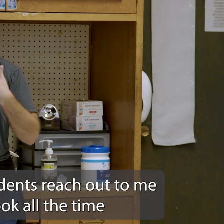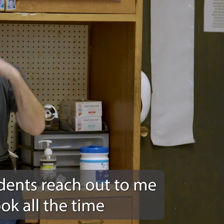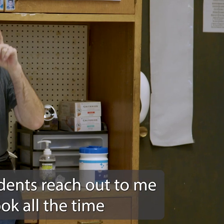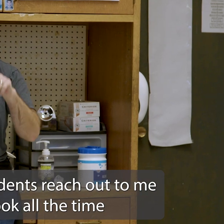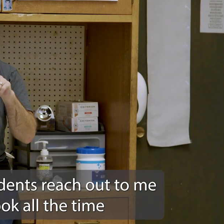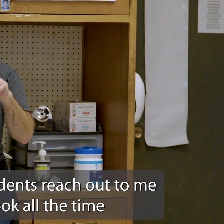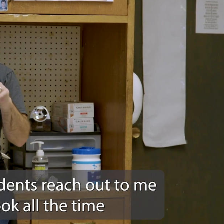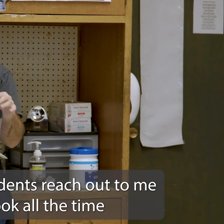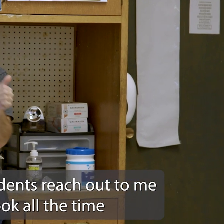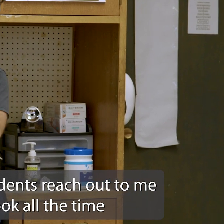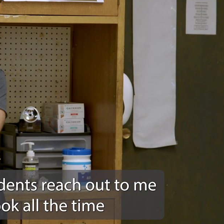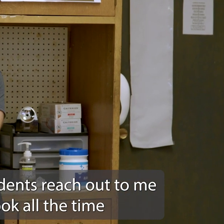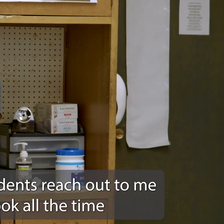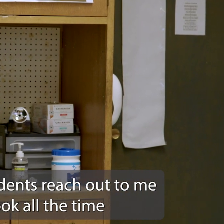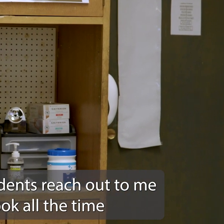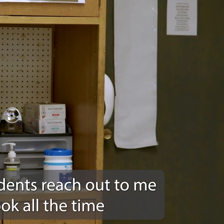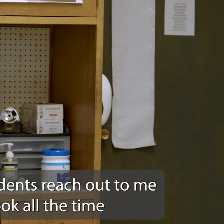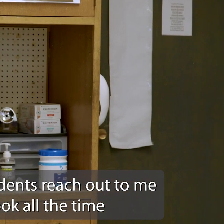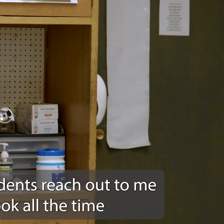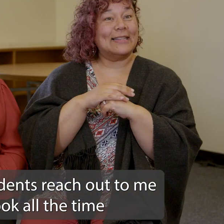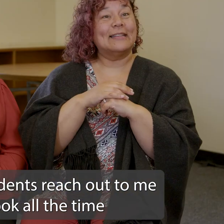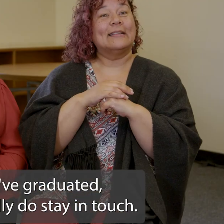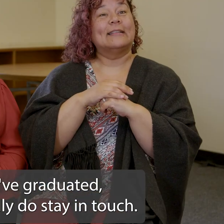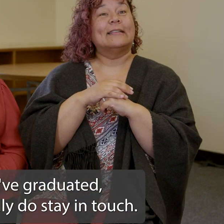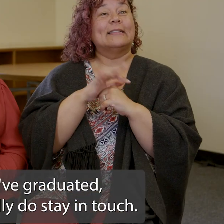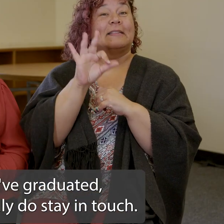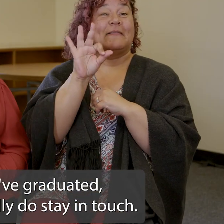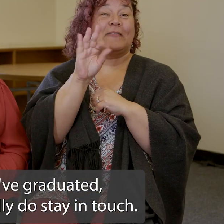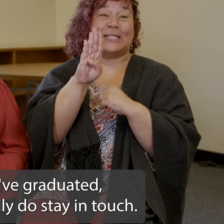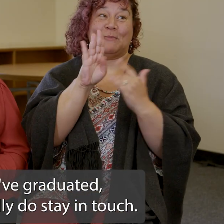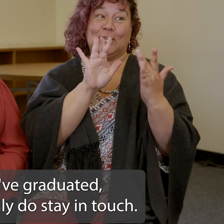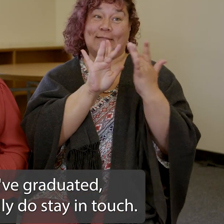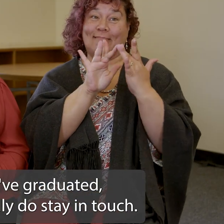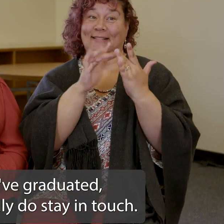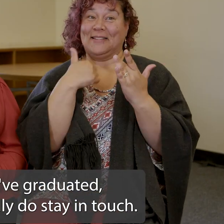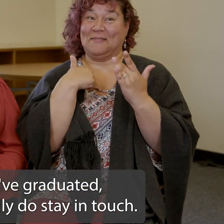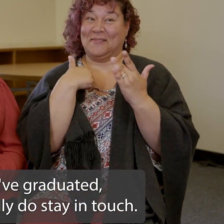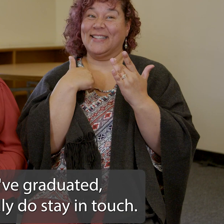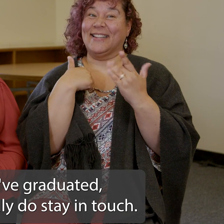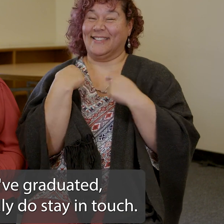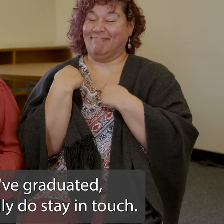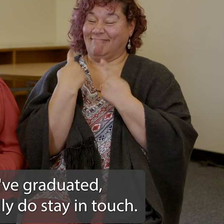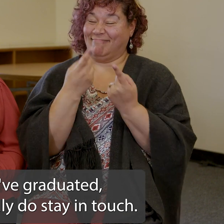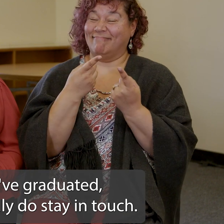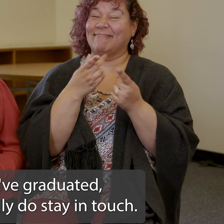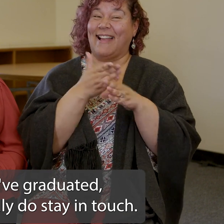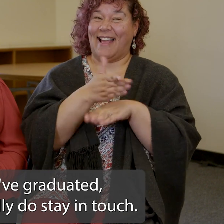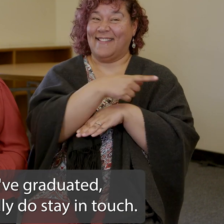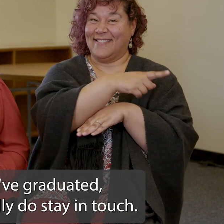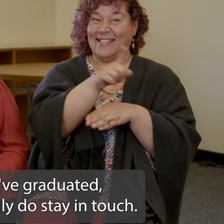students reach out to me on Facebook all the time after they've graduated so they do really do stay in touch.